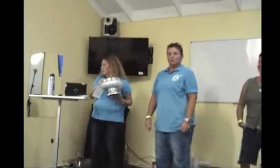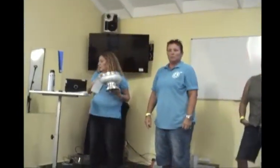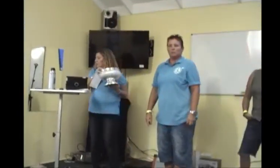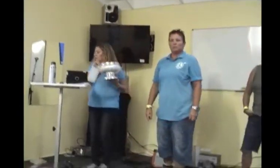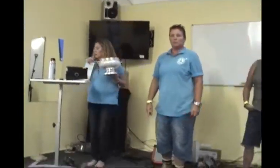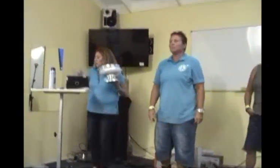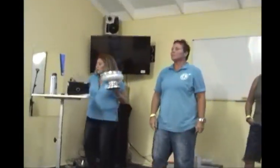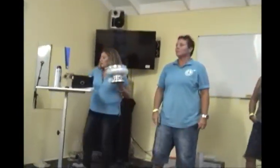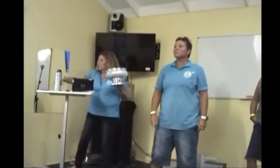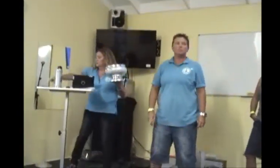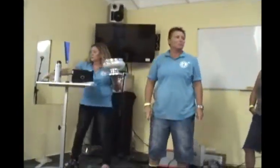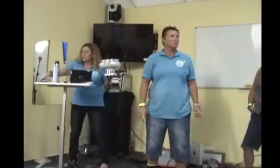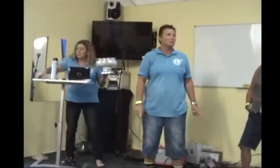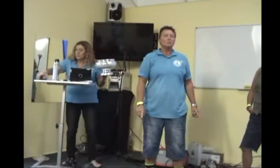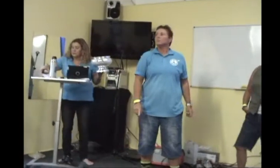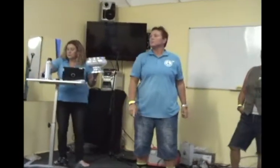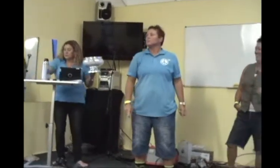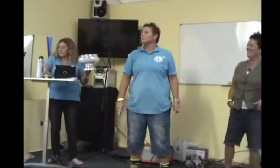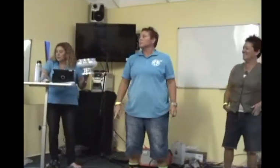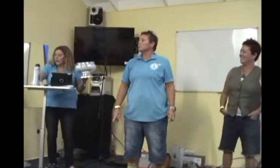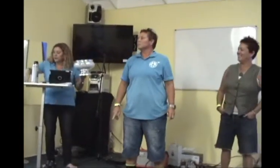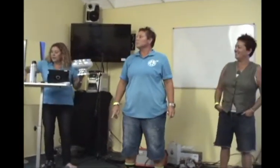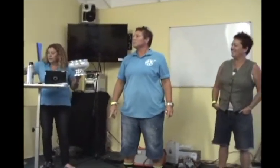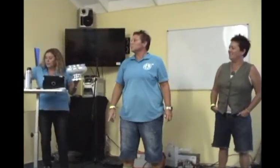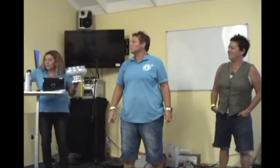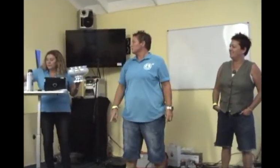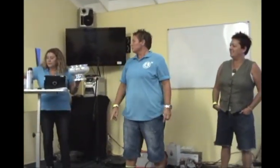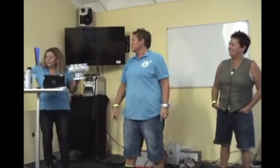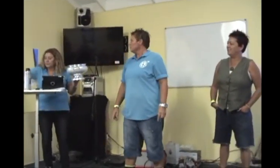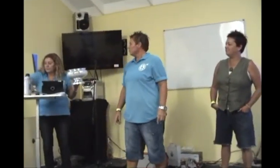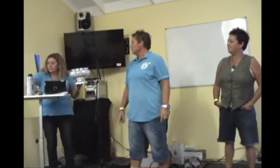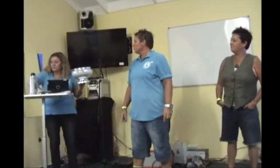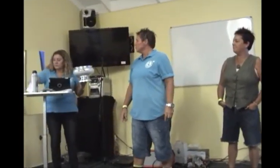231. Do you have a name on I have, it? yeah. 231. Right here.